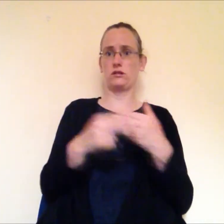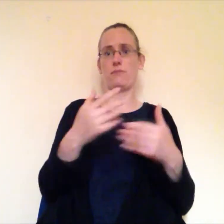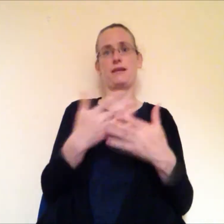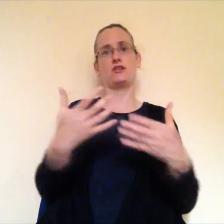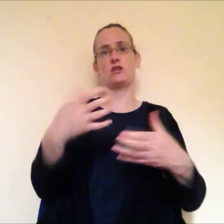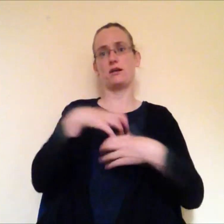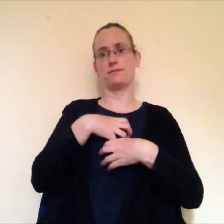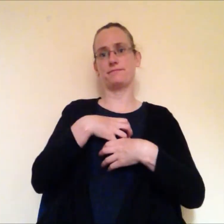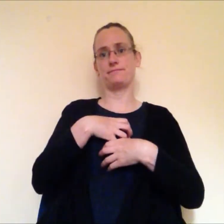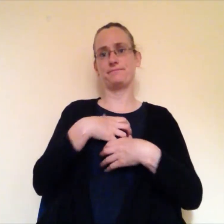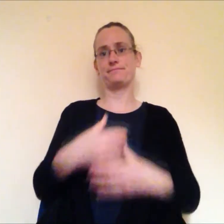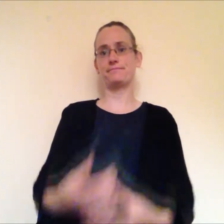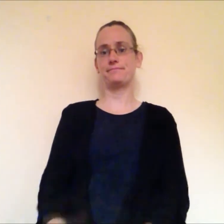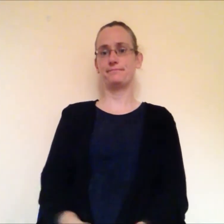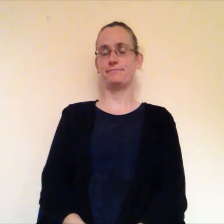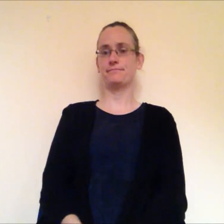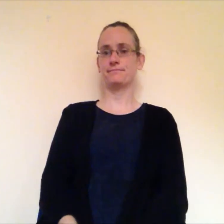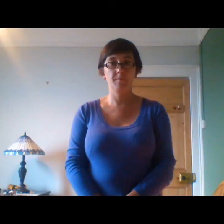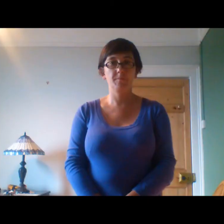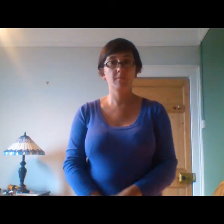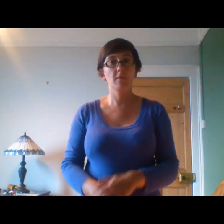it's at times they would almost be like